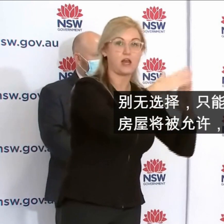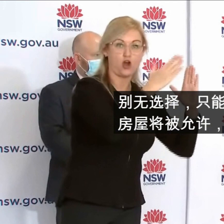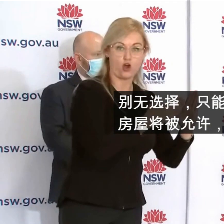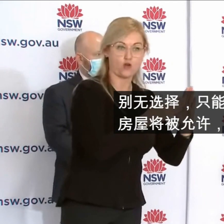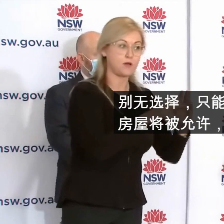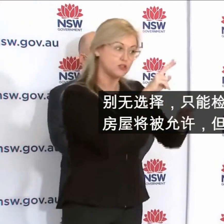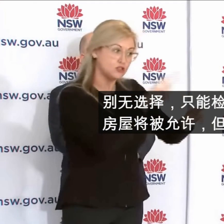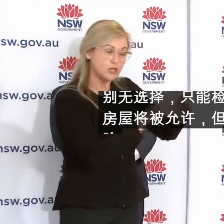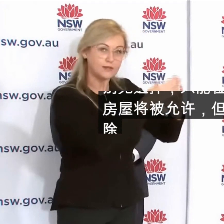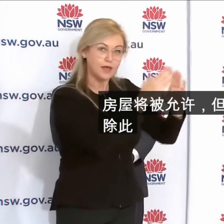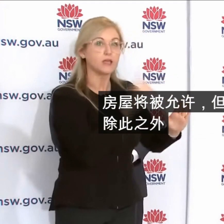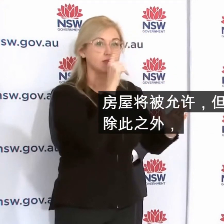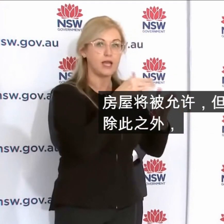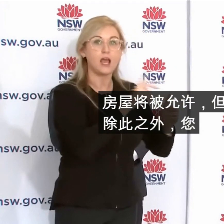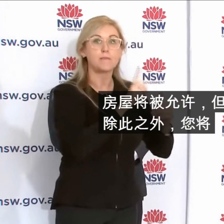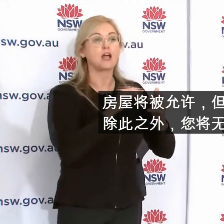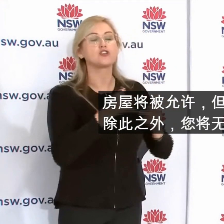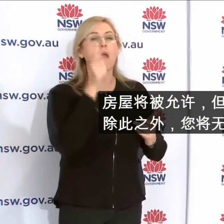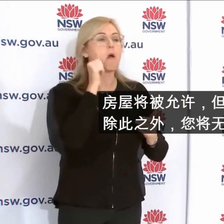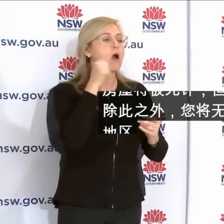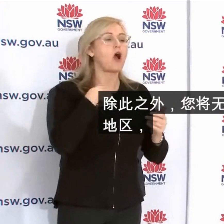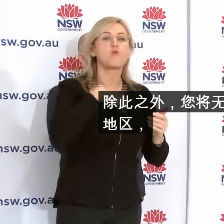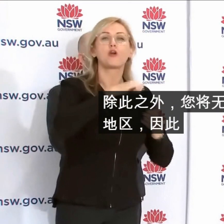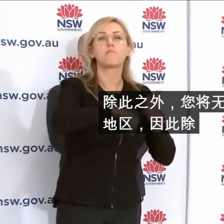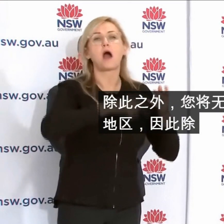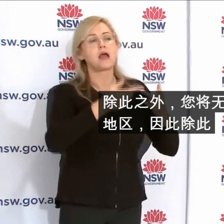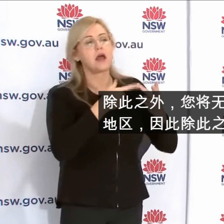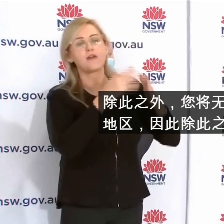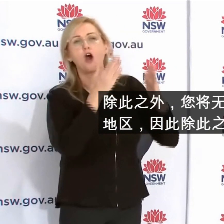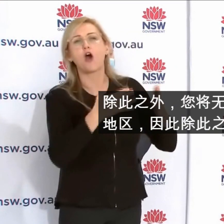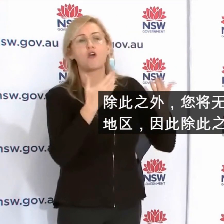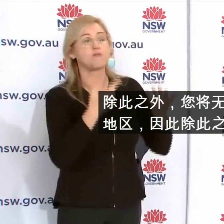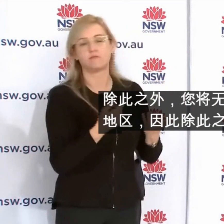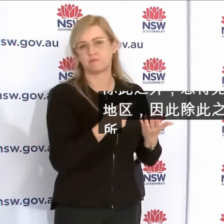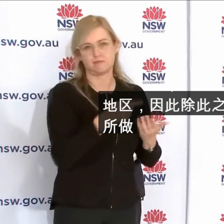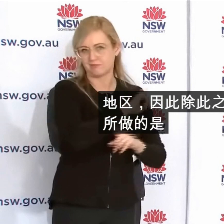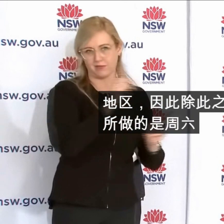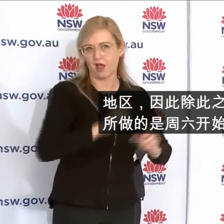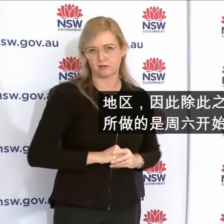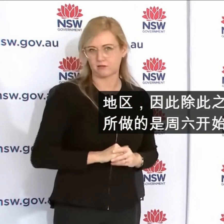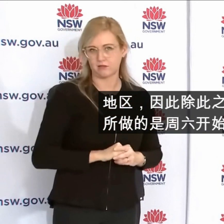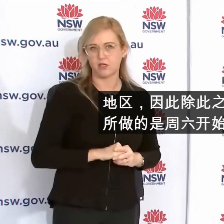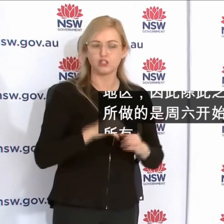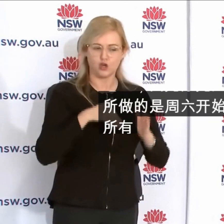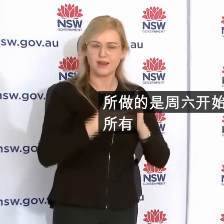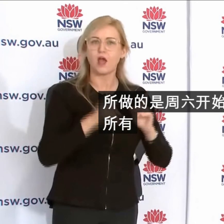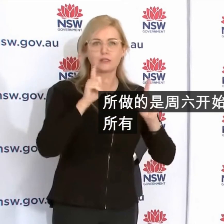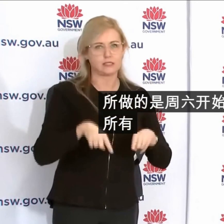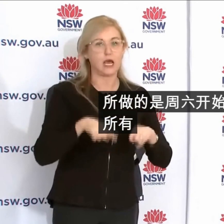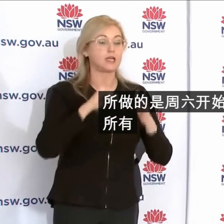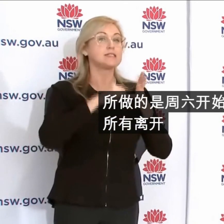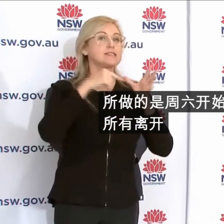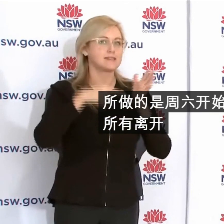home, that'll be permitted. But outside of that, you won't be able to go to the regions. So on top of that, what we've now done as the permit system kicks in on